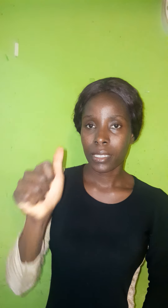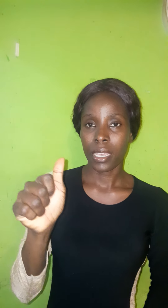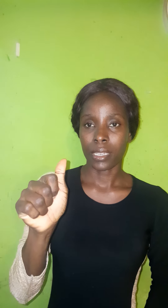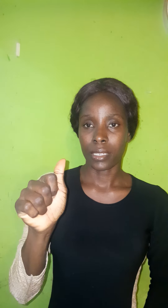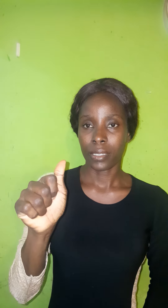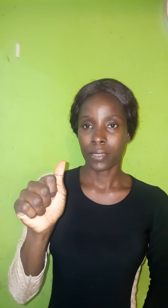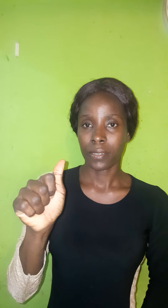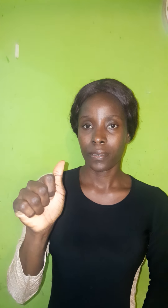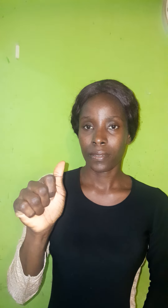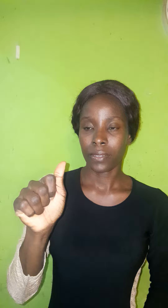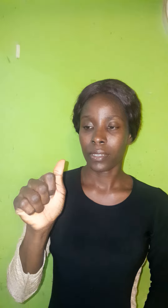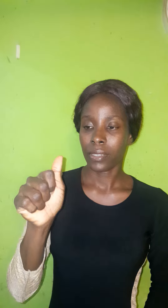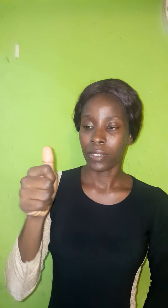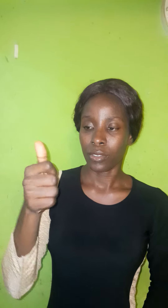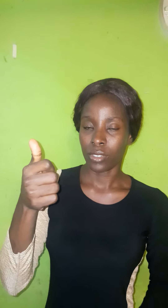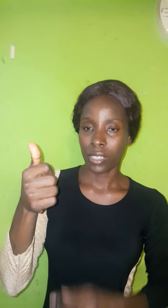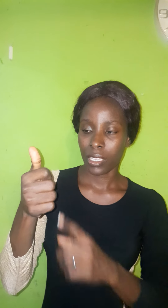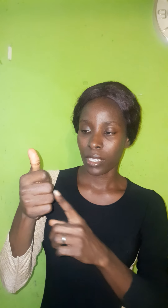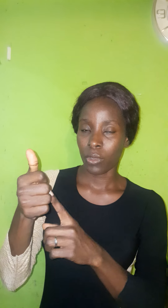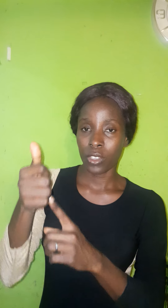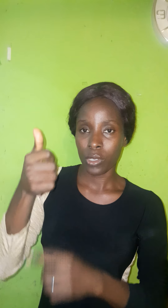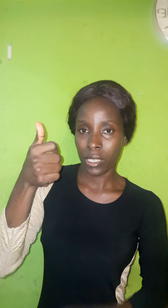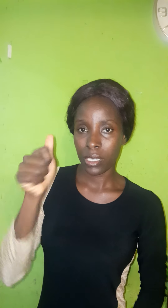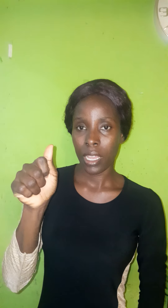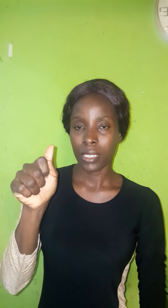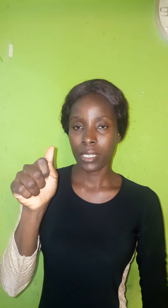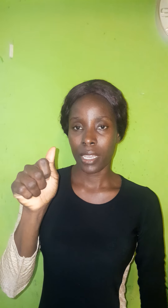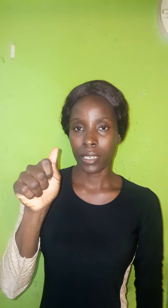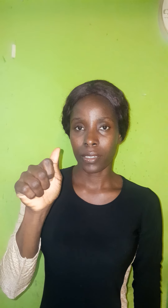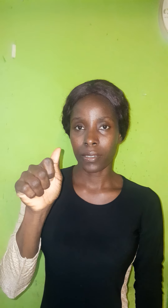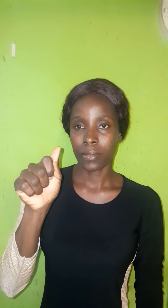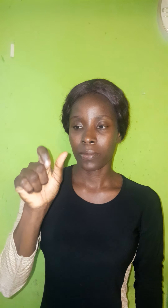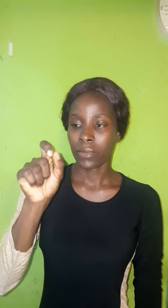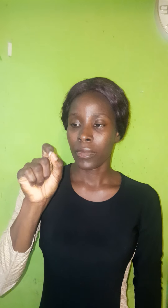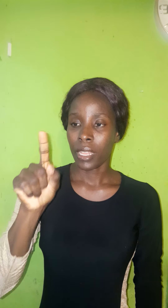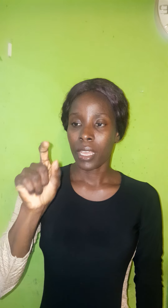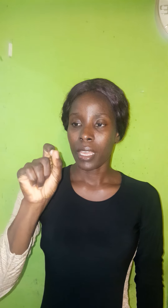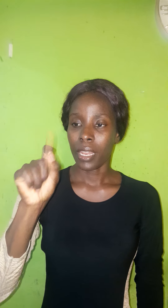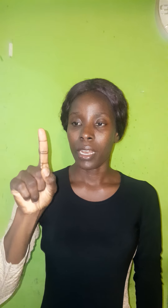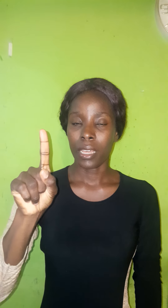10. You can see the way I twist it. 10, 11,